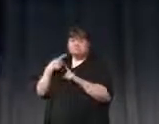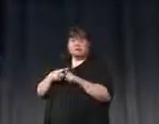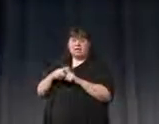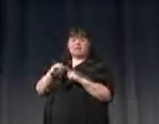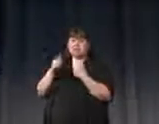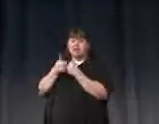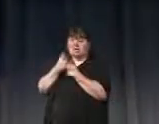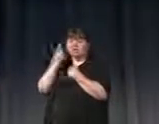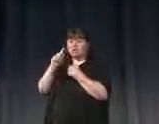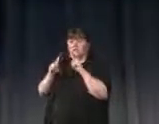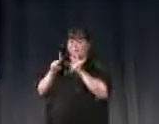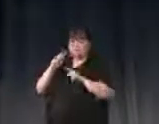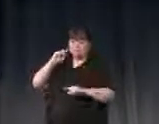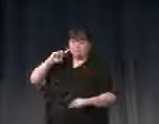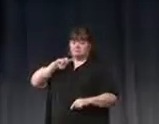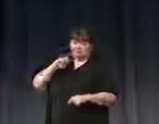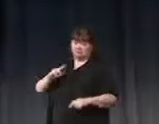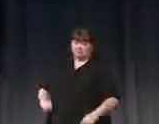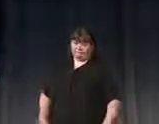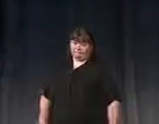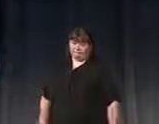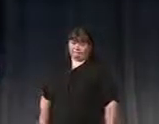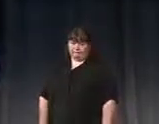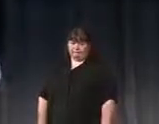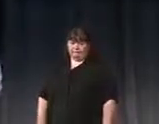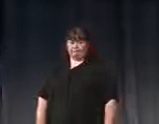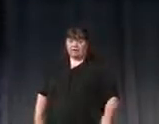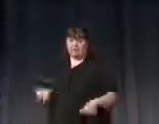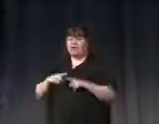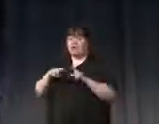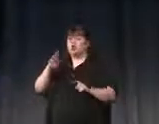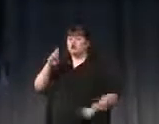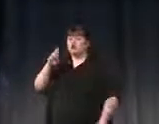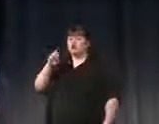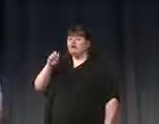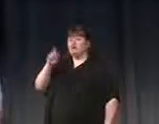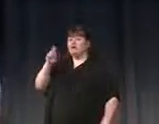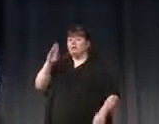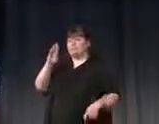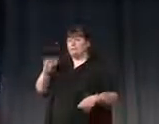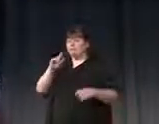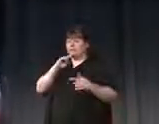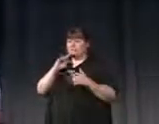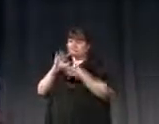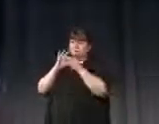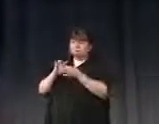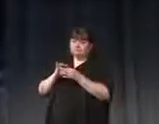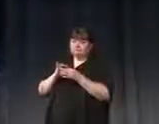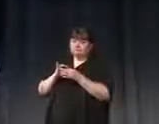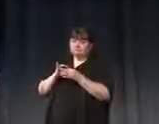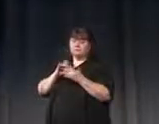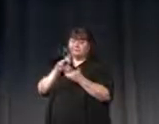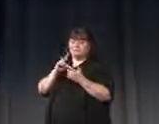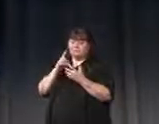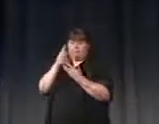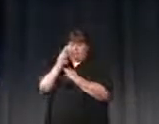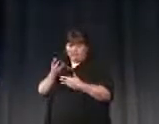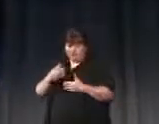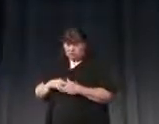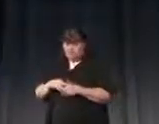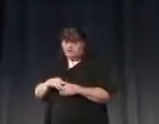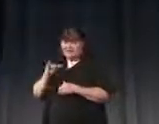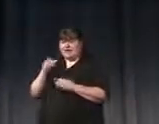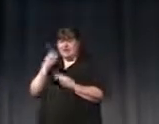people that are hearing impaired. But reverb also provides us with information. One thing that it can often tell us